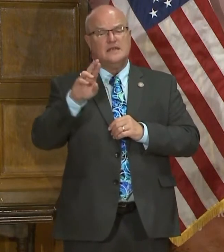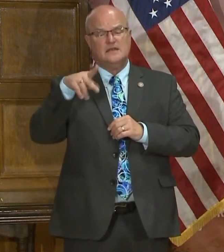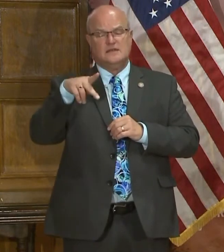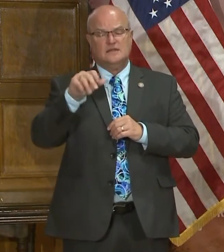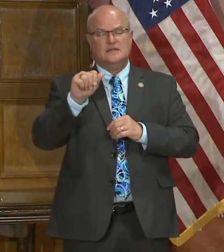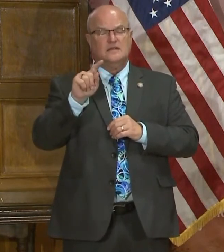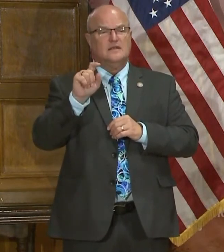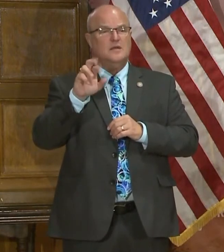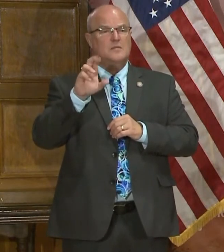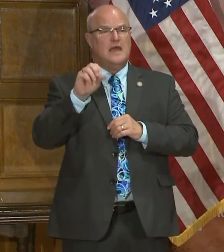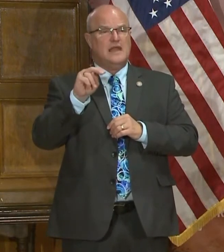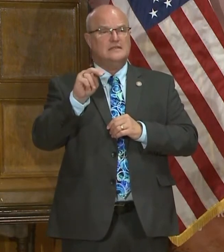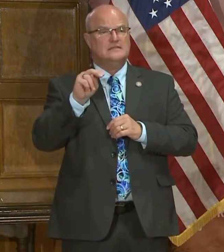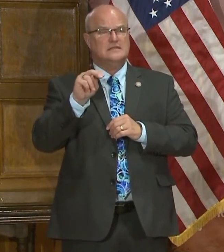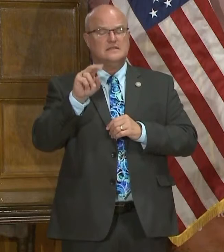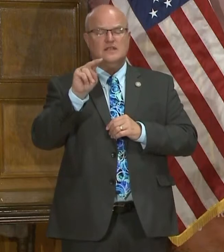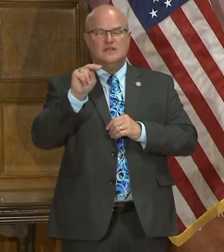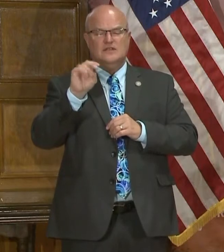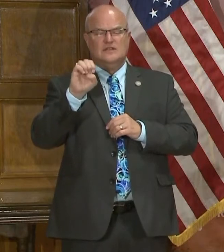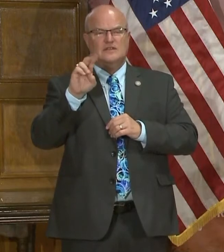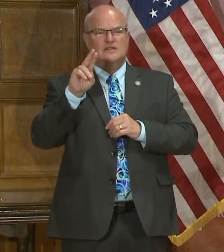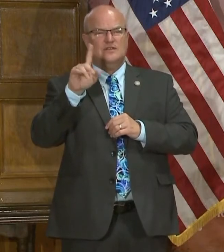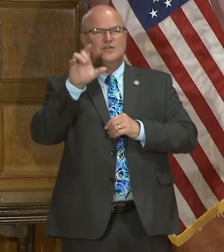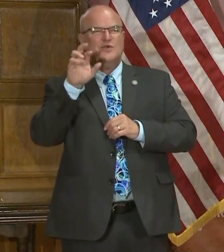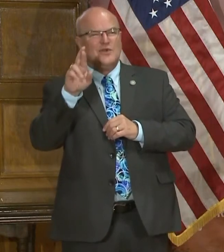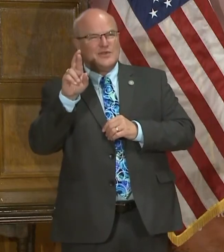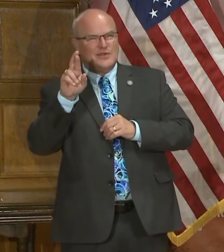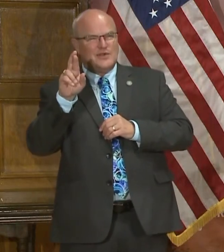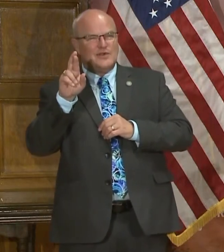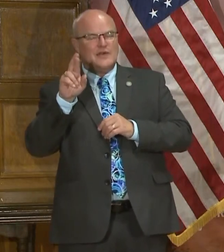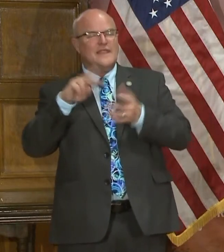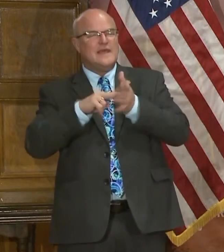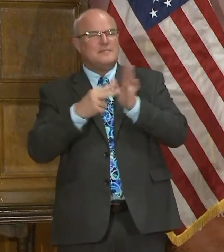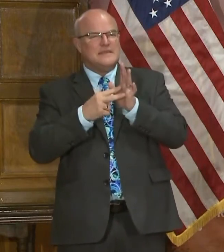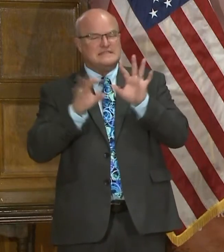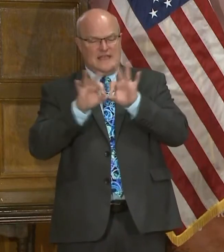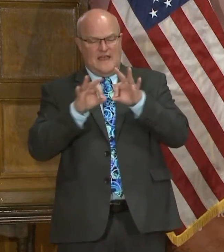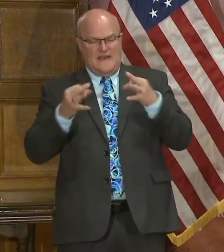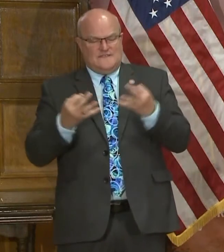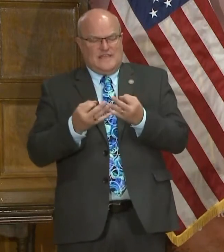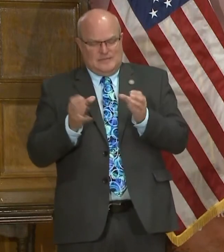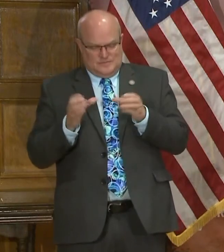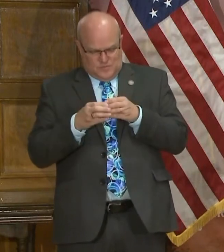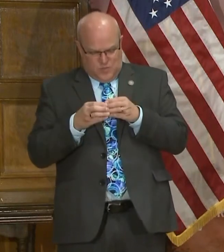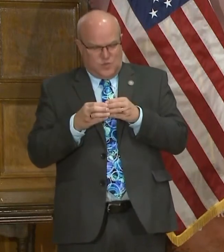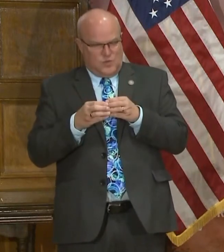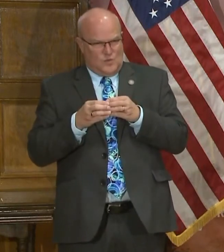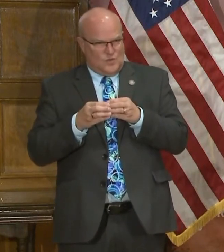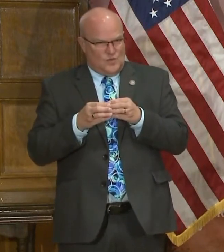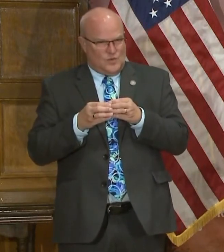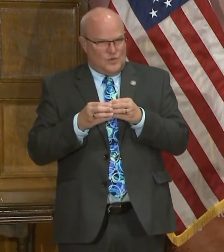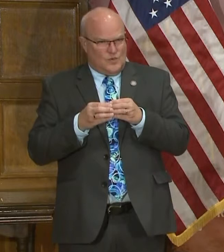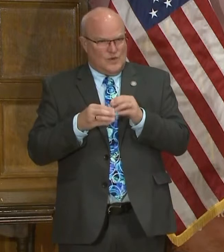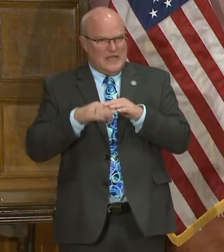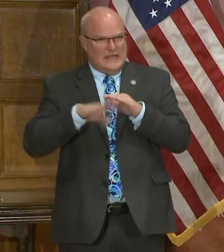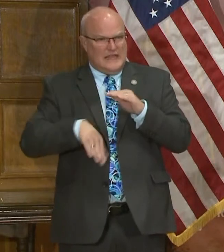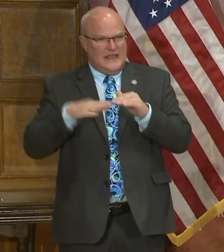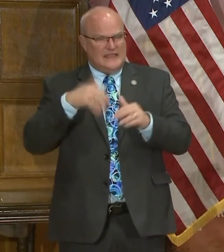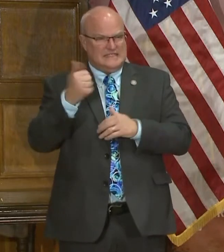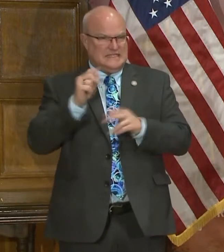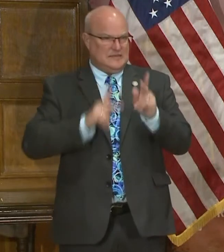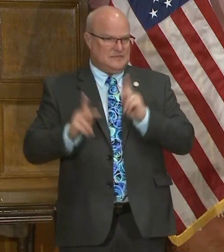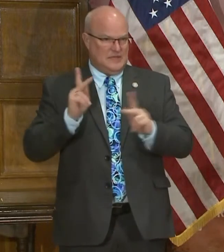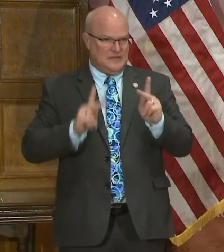Patterson, a nuclear Thanksgiving. That is a really family-centered Thanksgiving. Less than 10 people